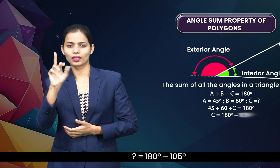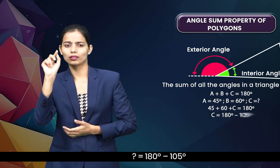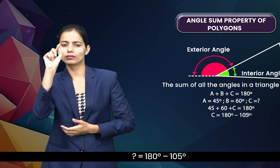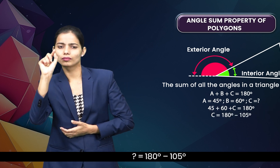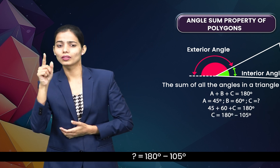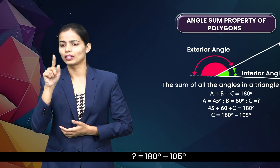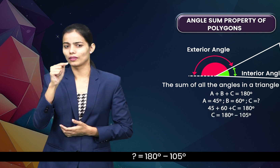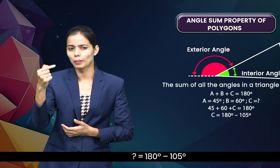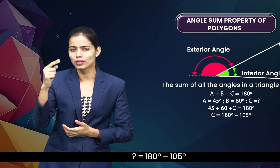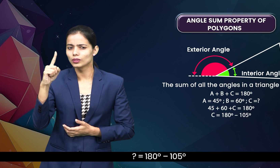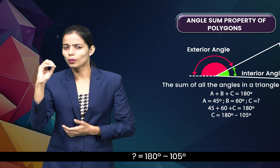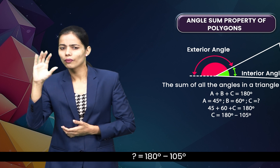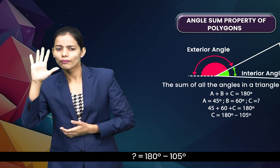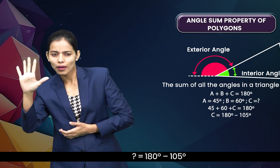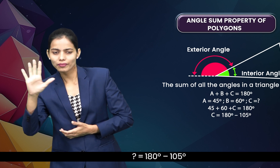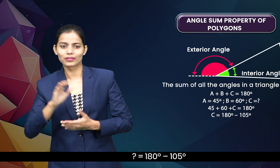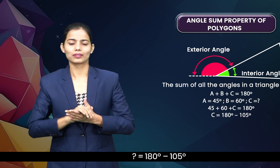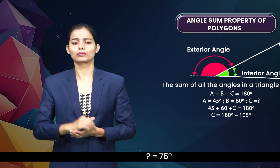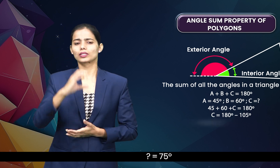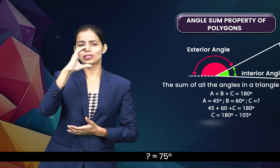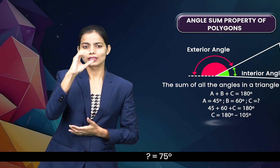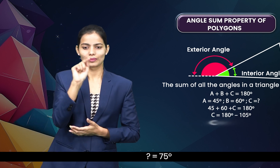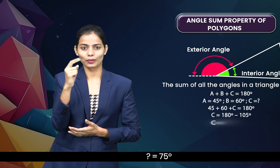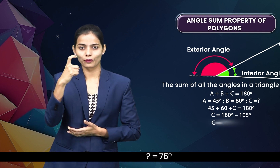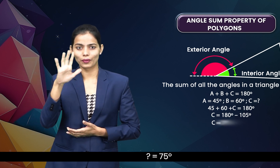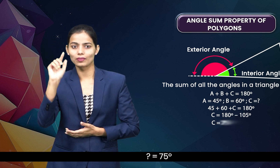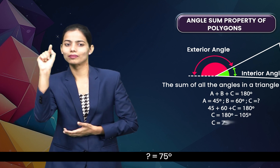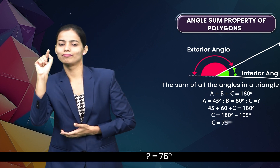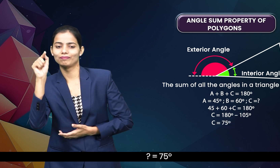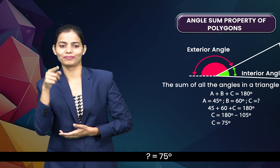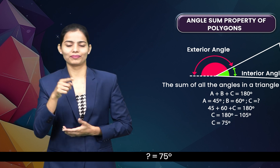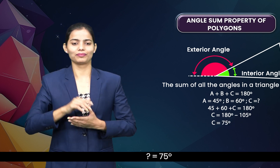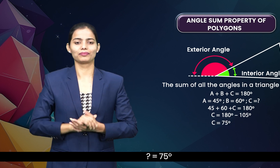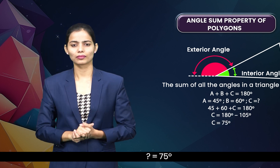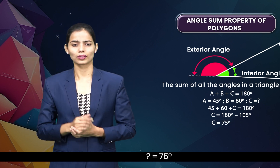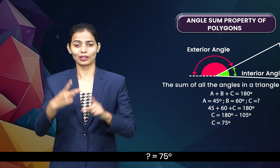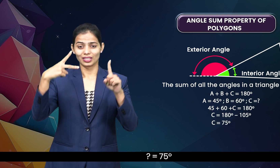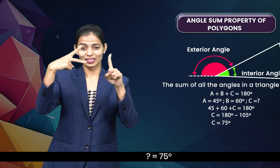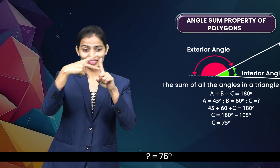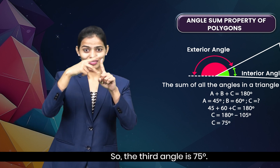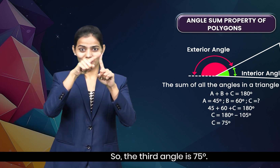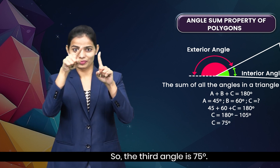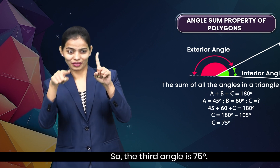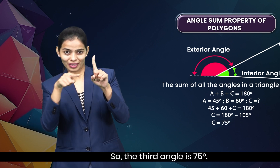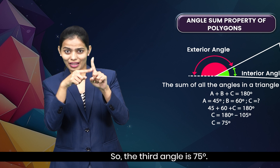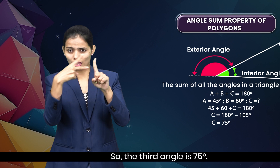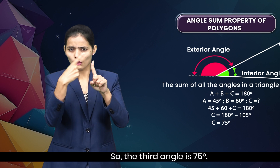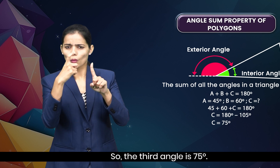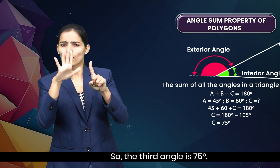degree minus 105 degree. C is equal to 75 degree. So, the third angle